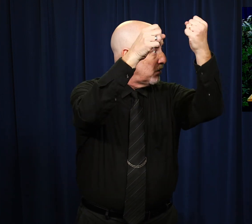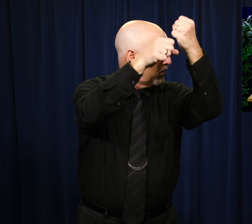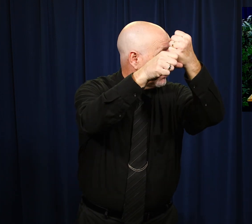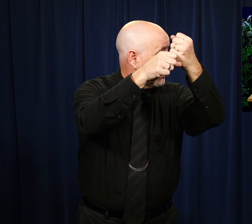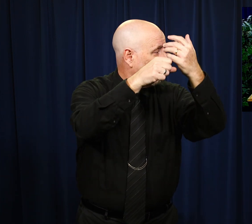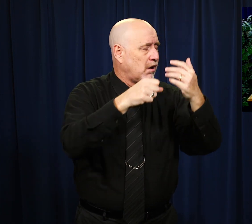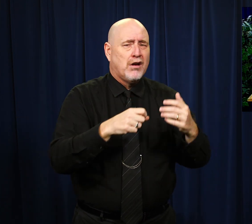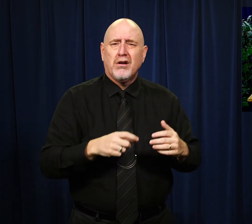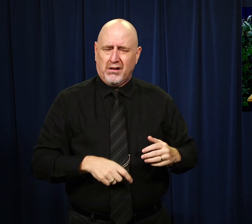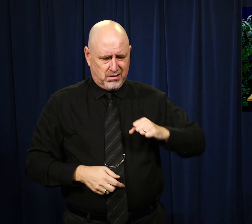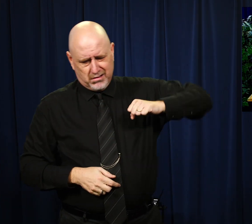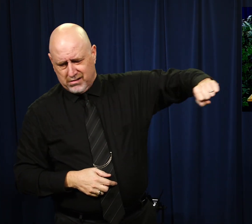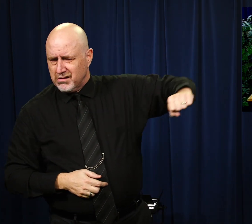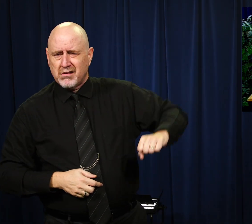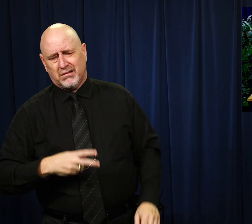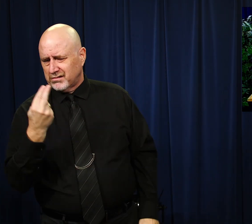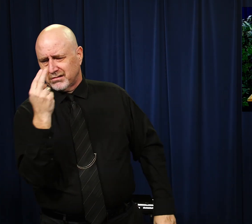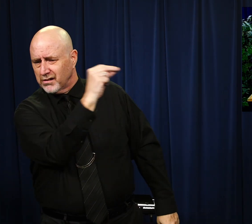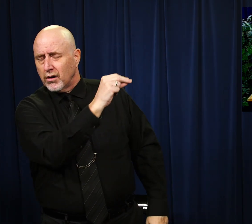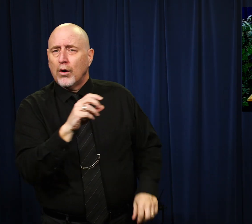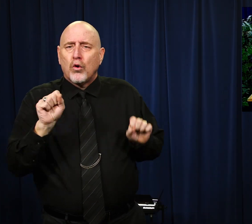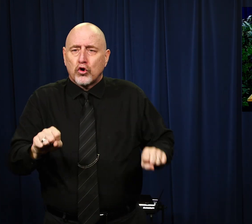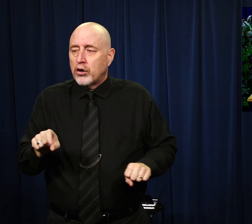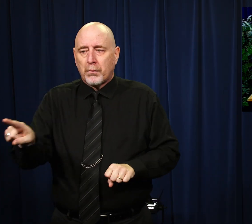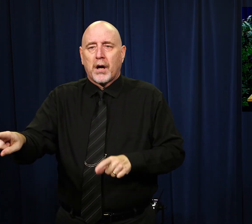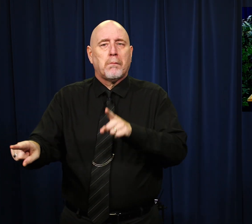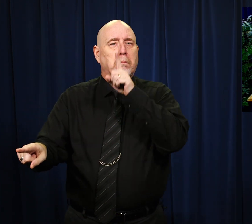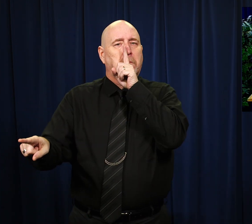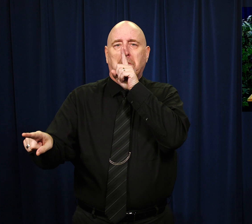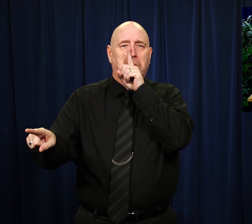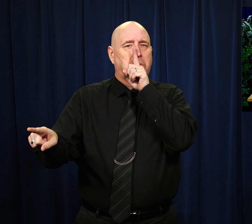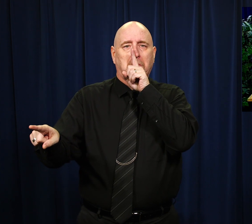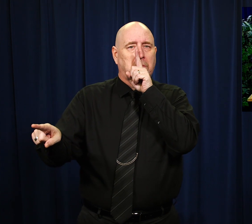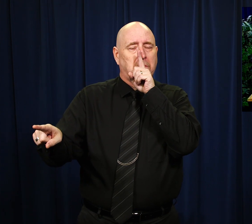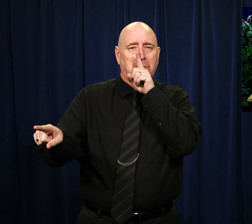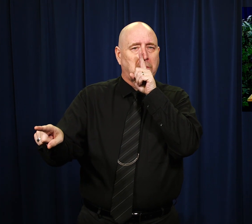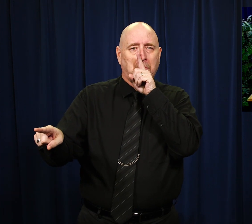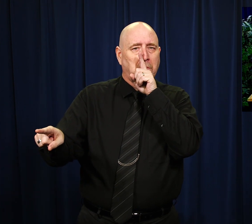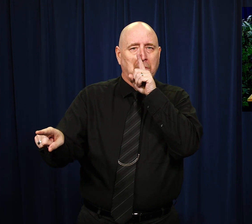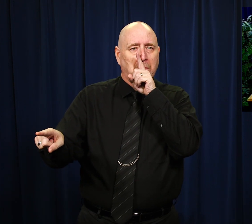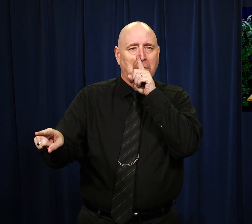have resisted, but he didn't.